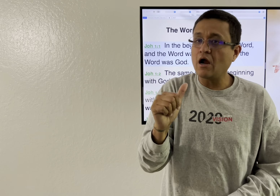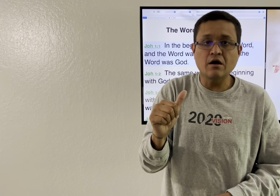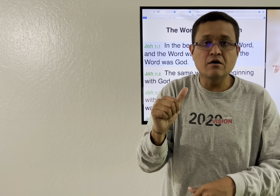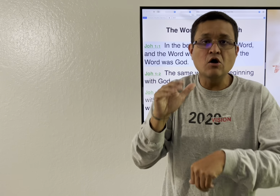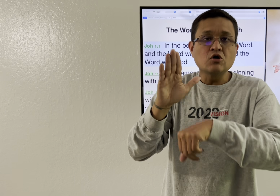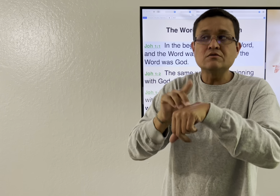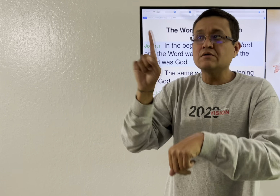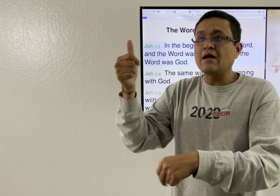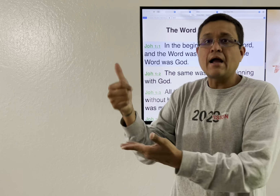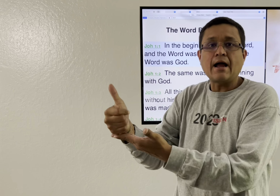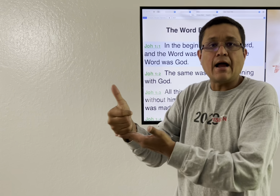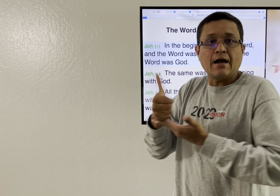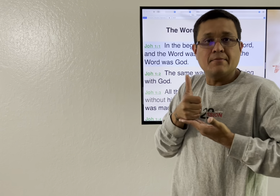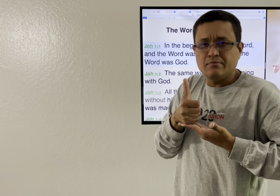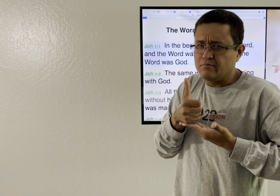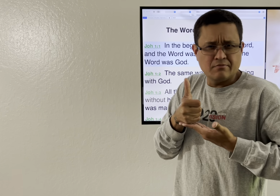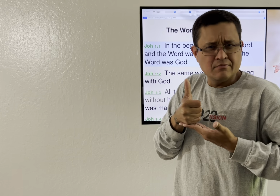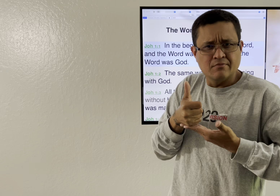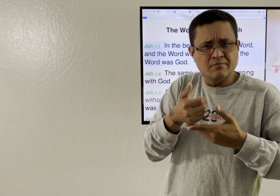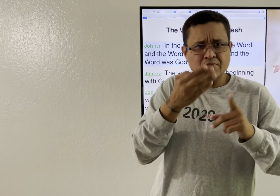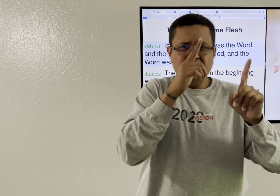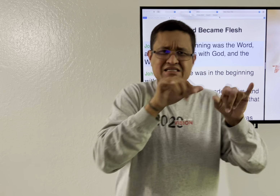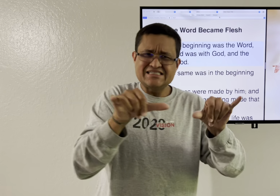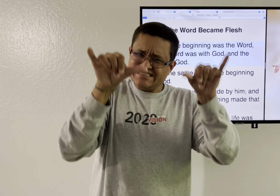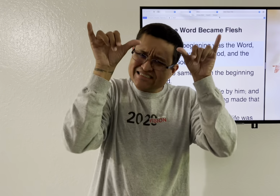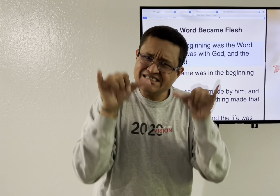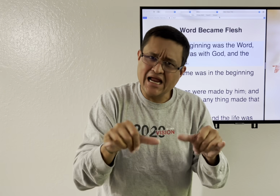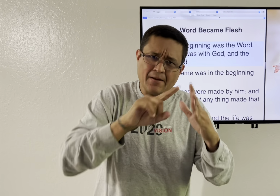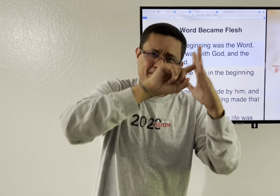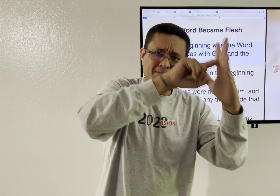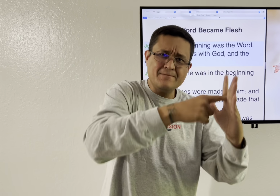God planned it. He didn't call anyone else to help him.